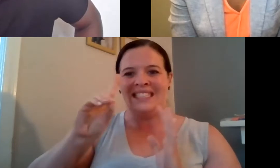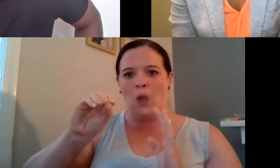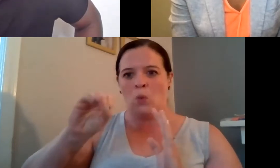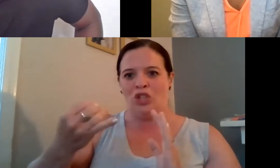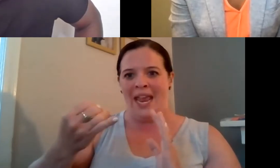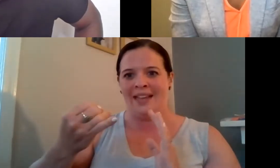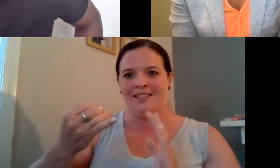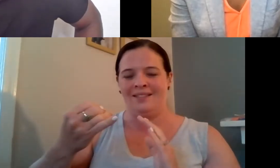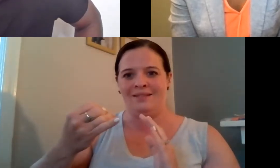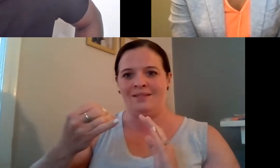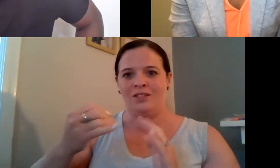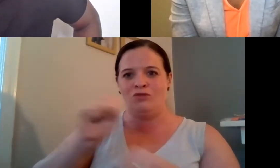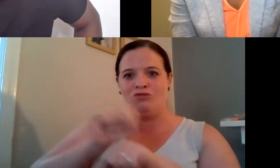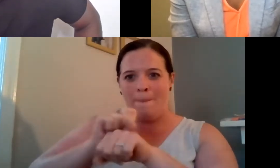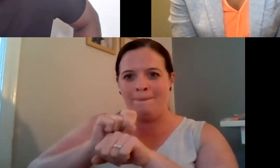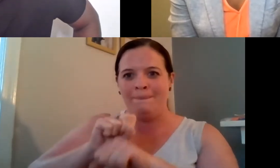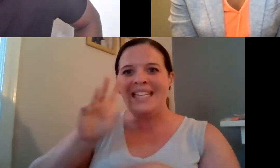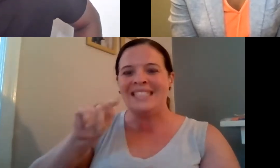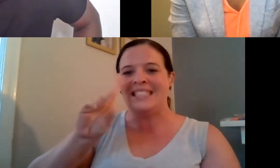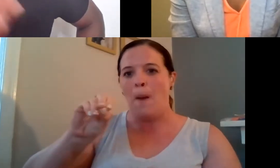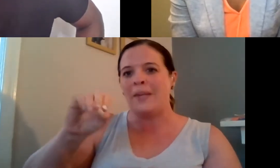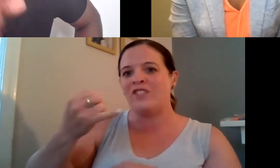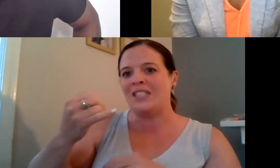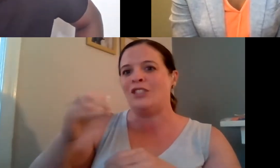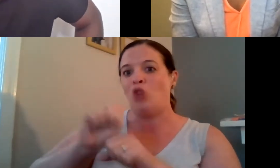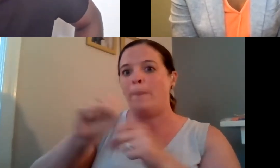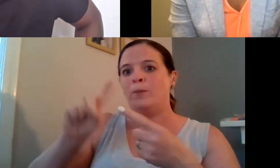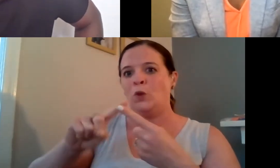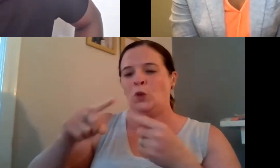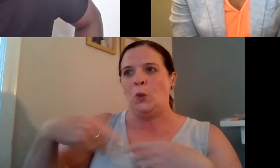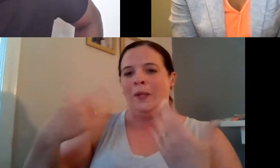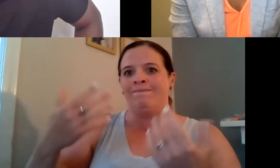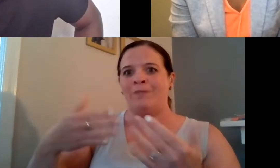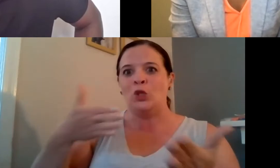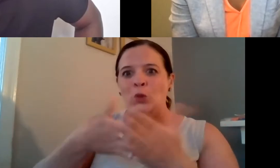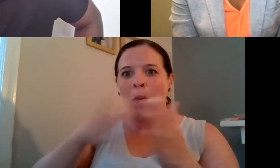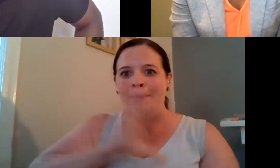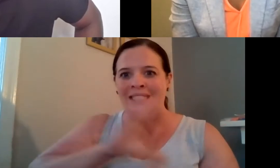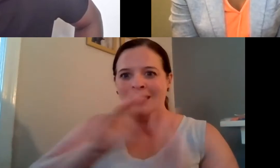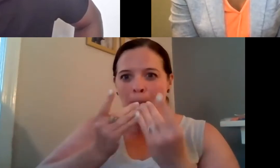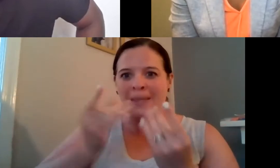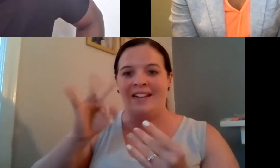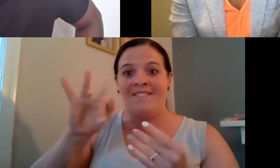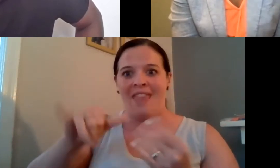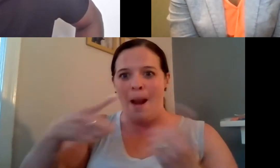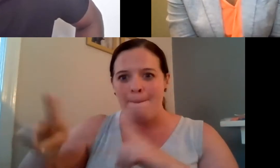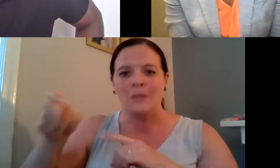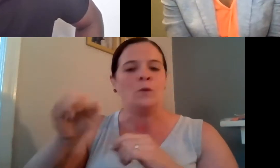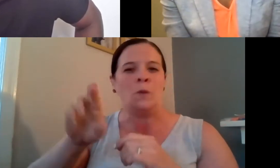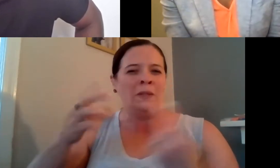automatically. And with DOJ, their job at the Department of Justice is to basically sue the police department